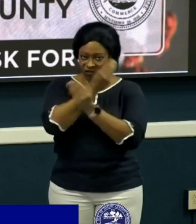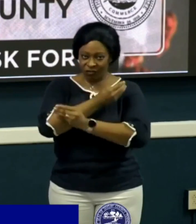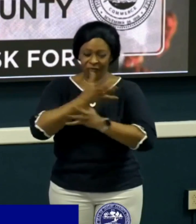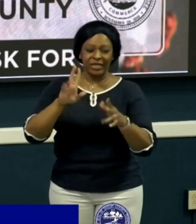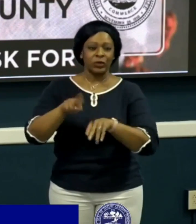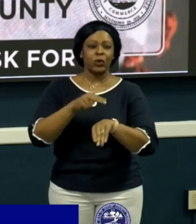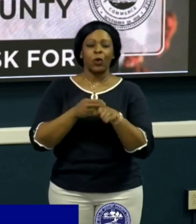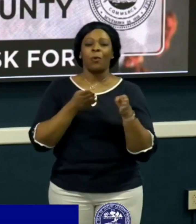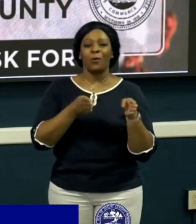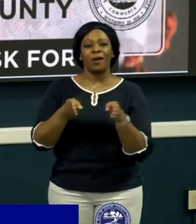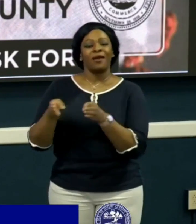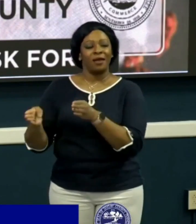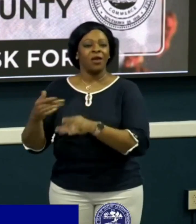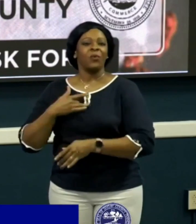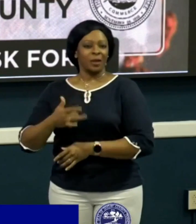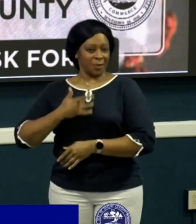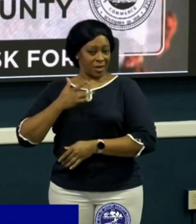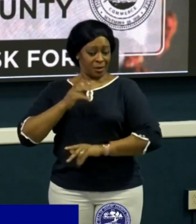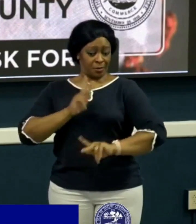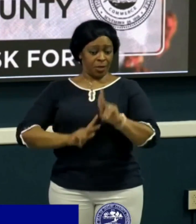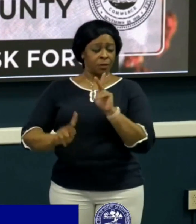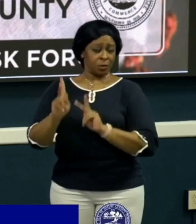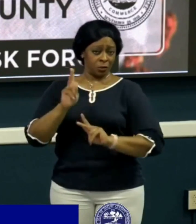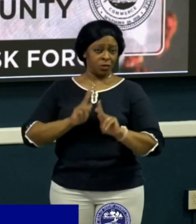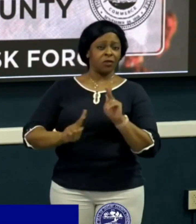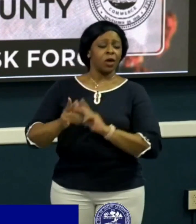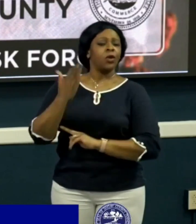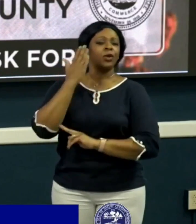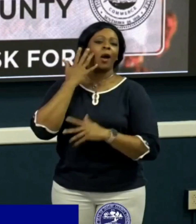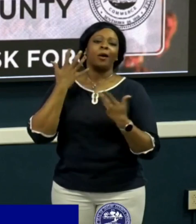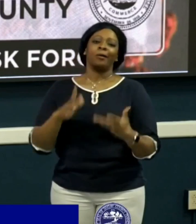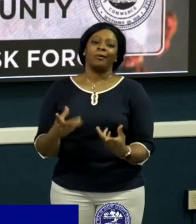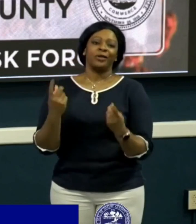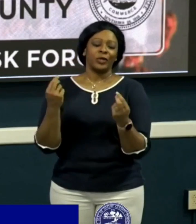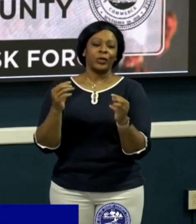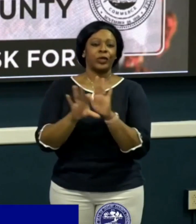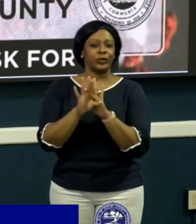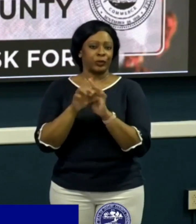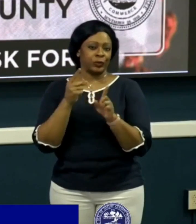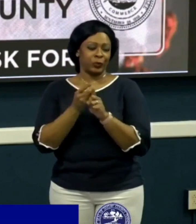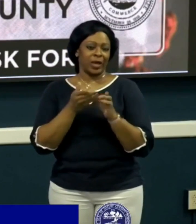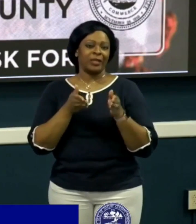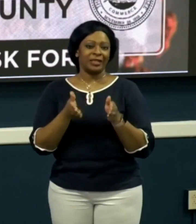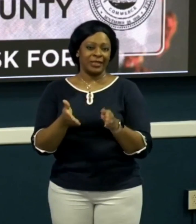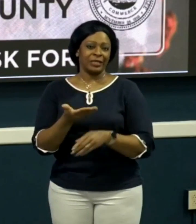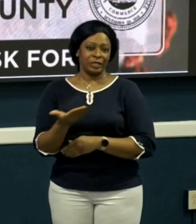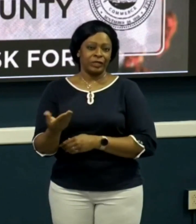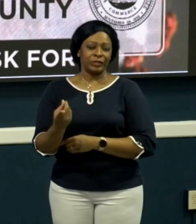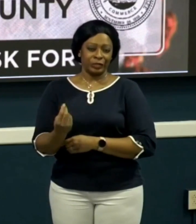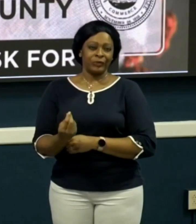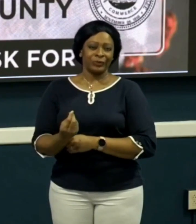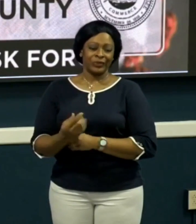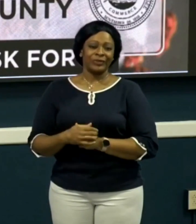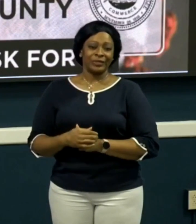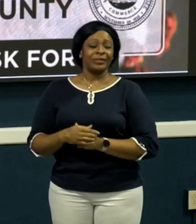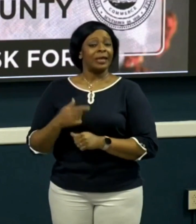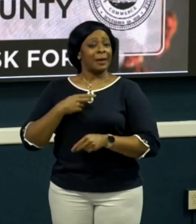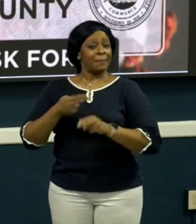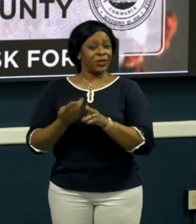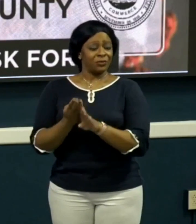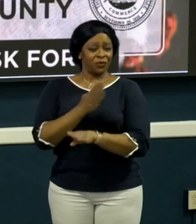normal channels, and we believe that folks know what to do and can choose the right thing. So as I